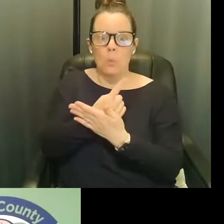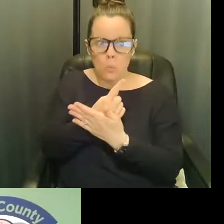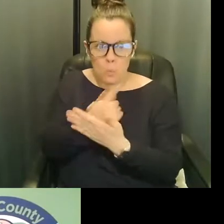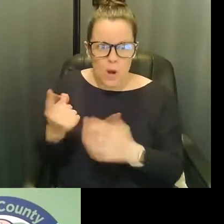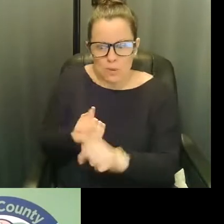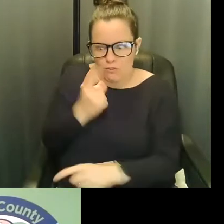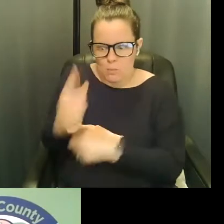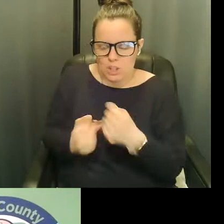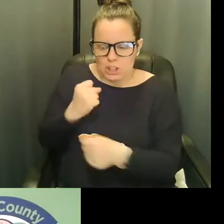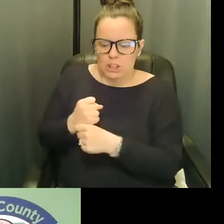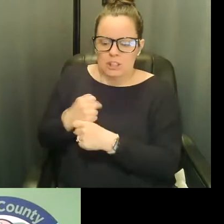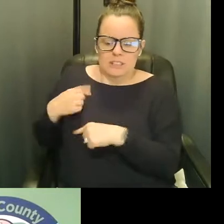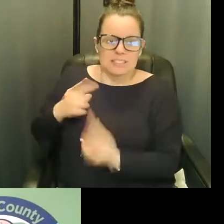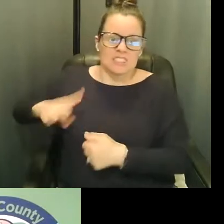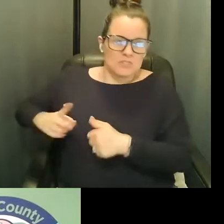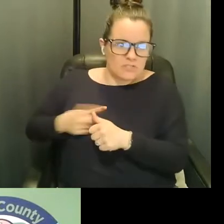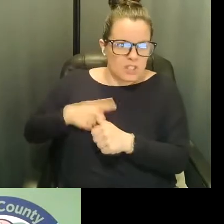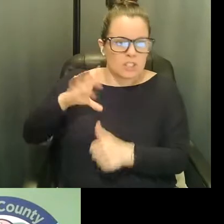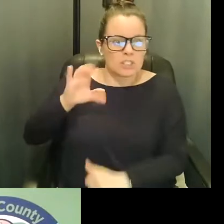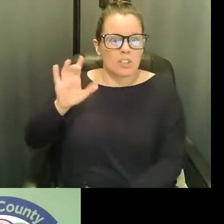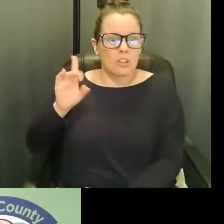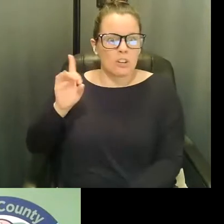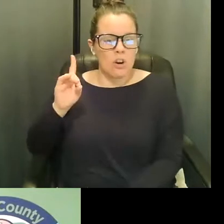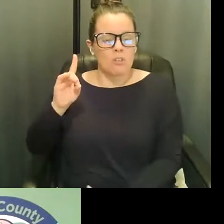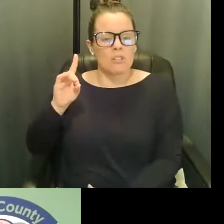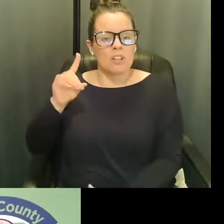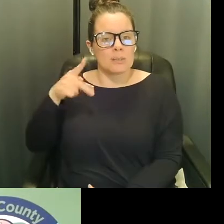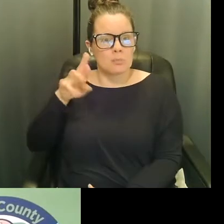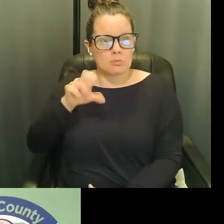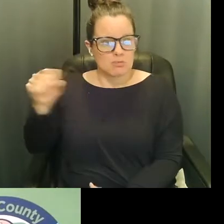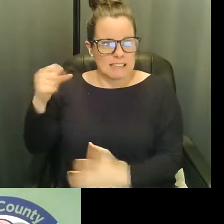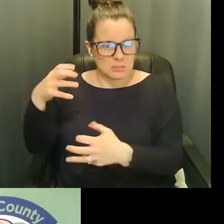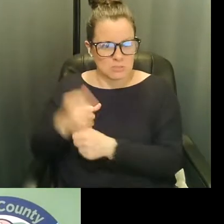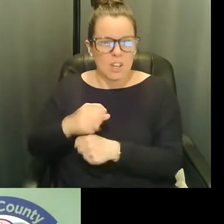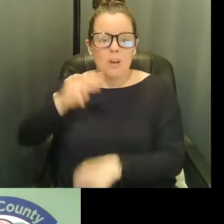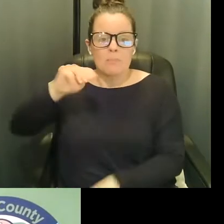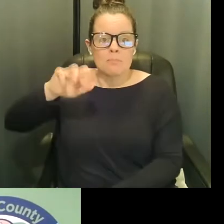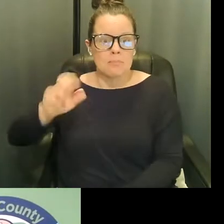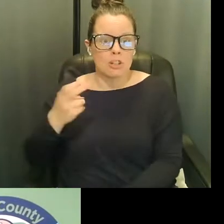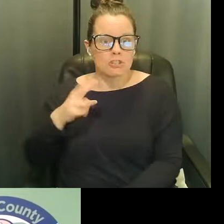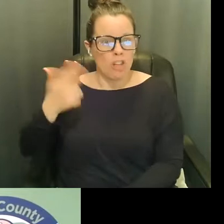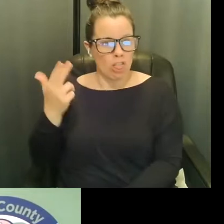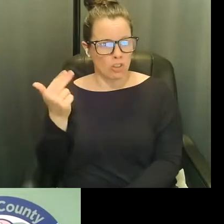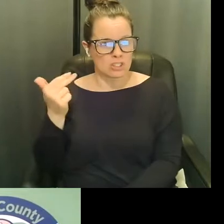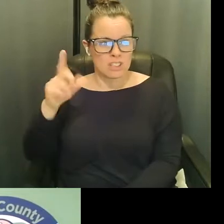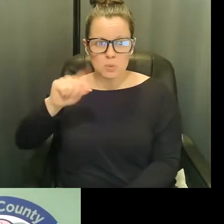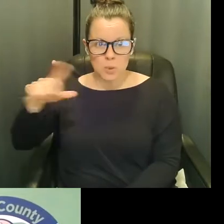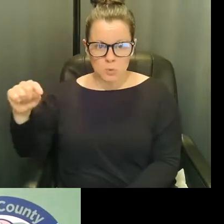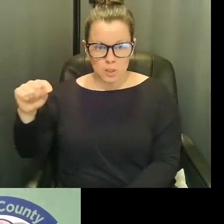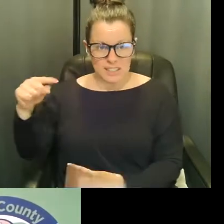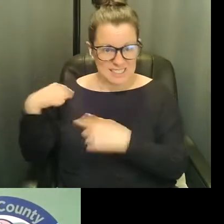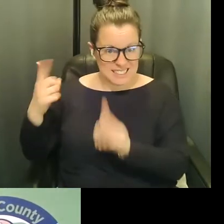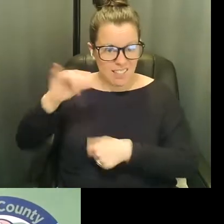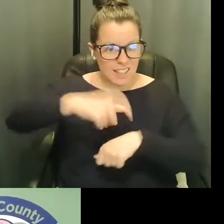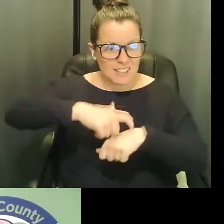first COVID press briefing on Friday the 13th in March 2020. Since that time, you, our